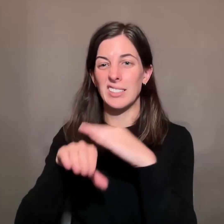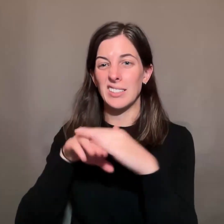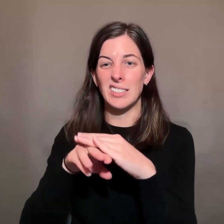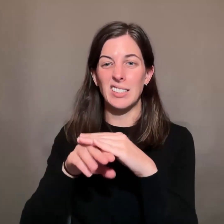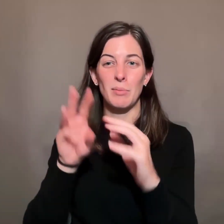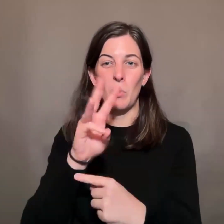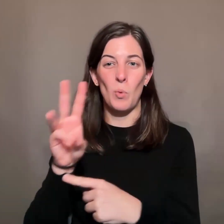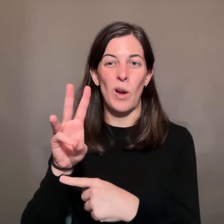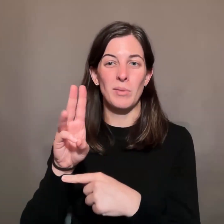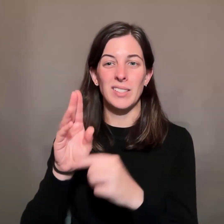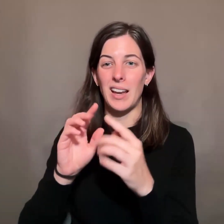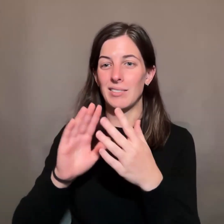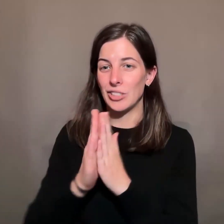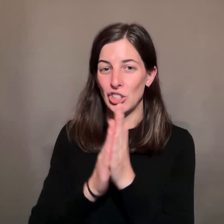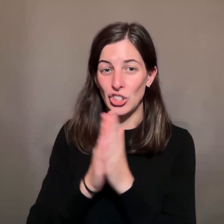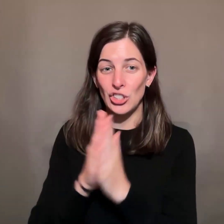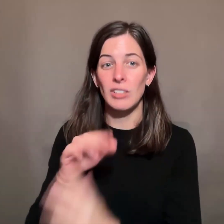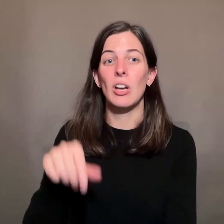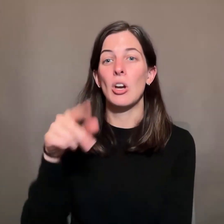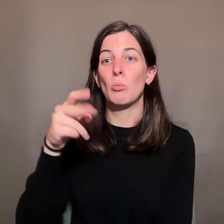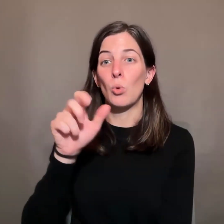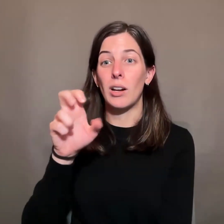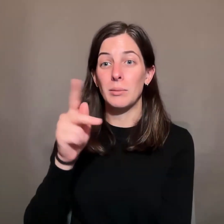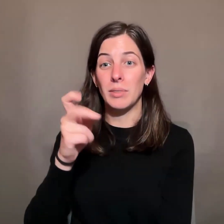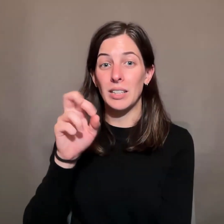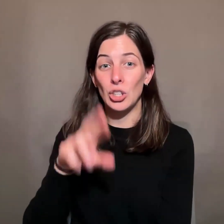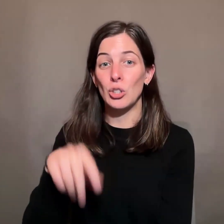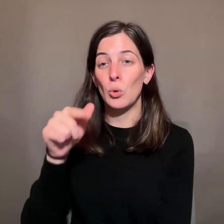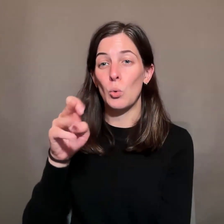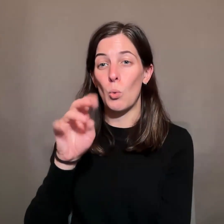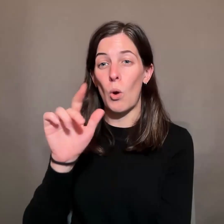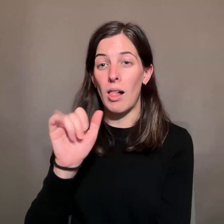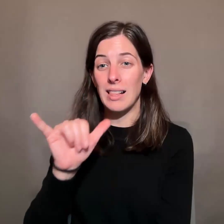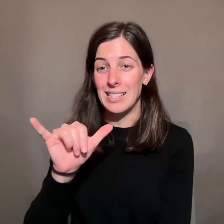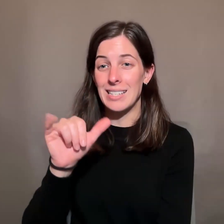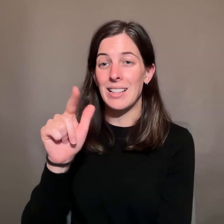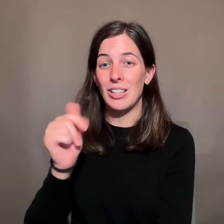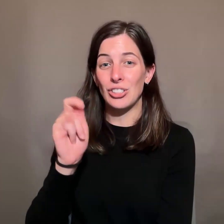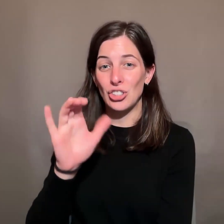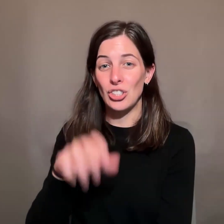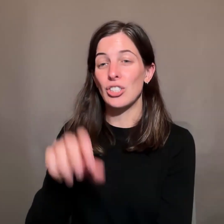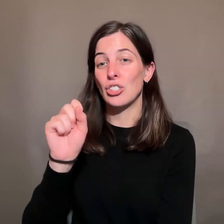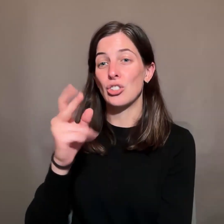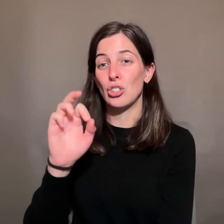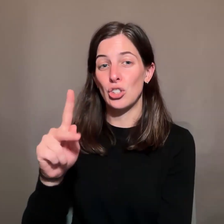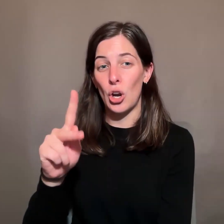Planner, Quality Logic, Sharp, Simply Schedule Appointments, SiteGround,